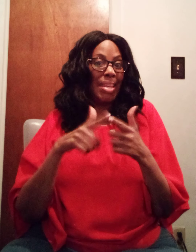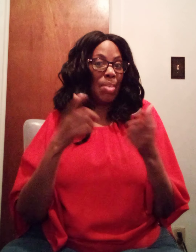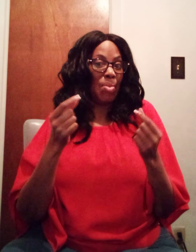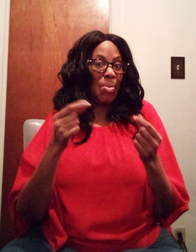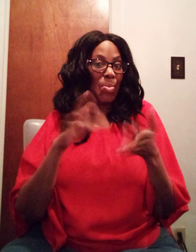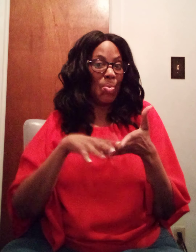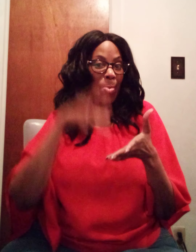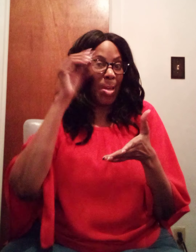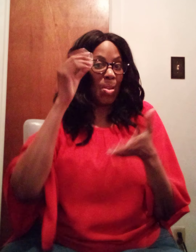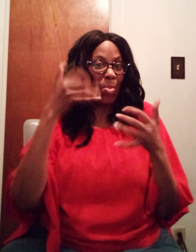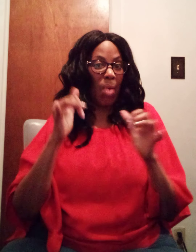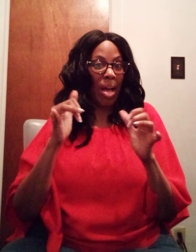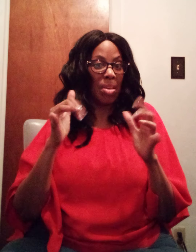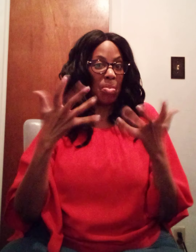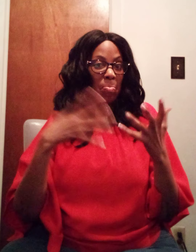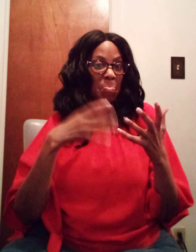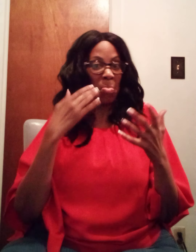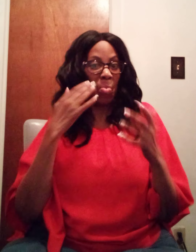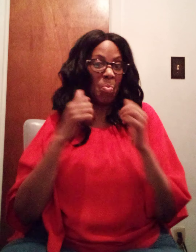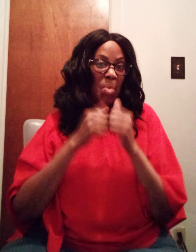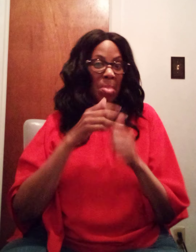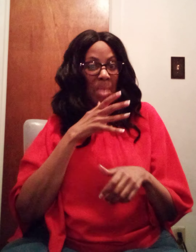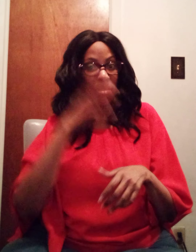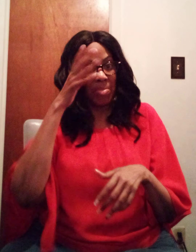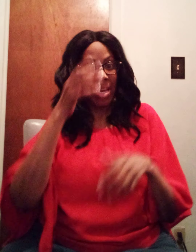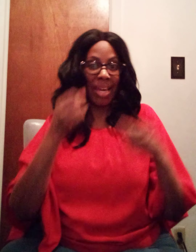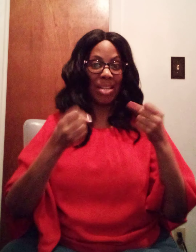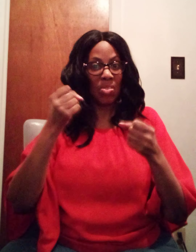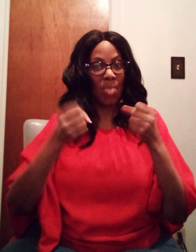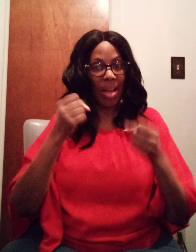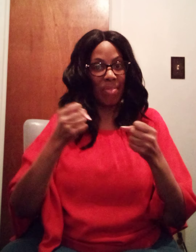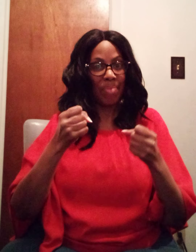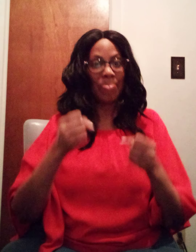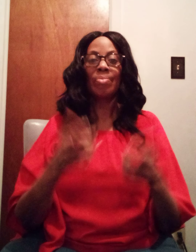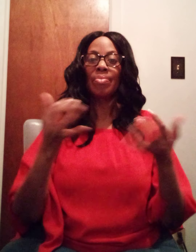our videos that teach about our world and then practice what you learned on our fun online games and